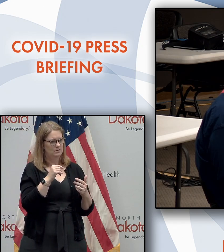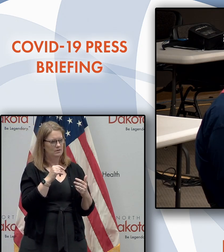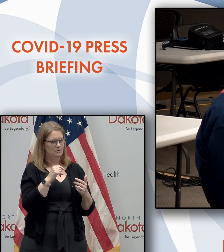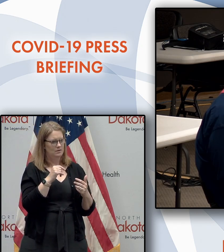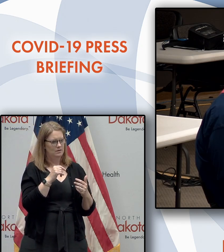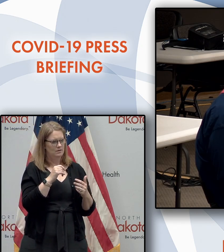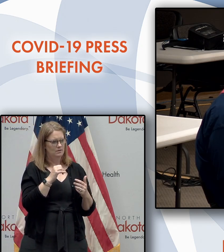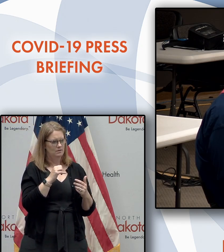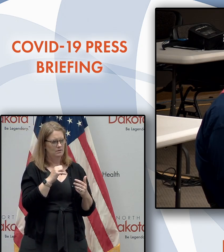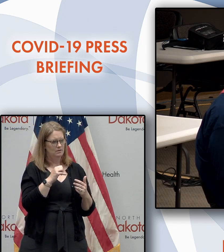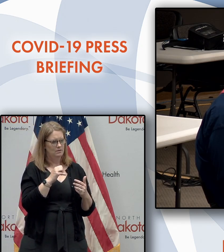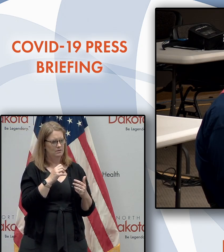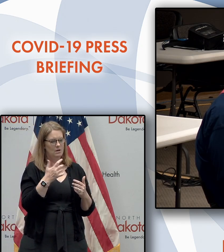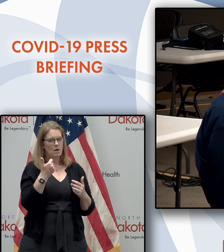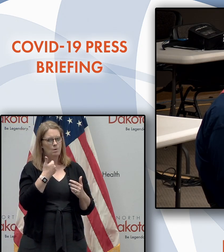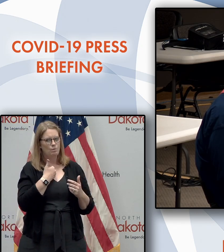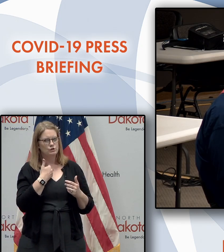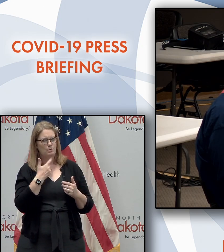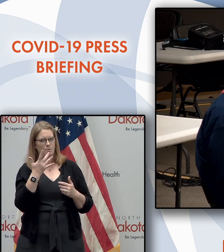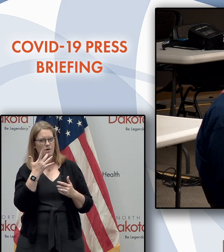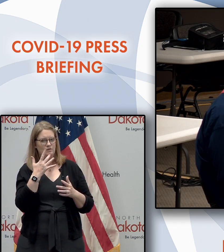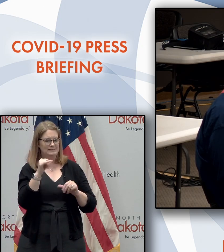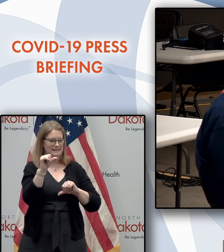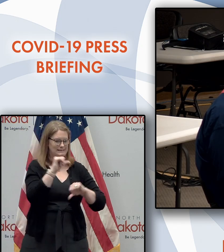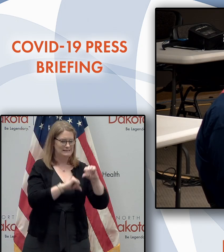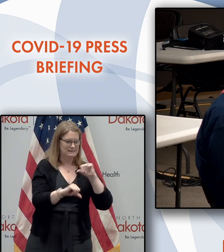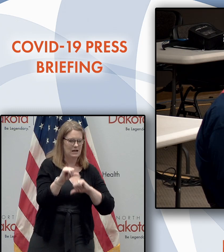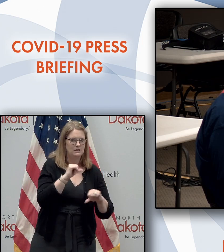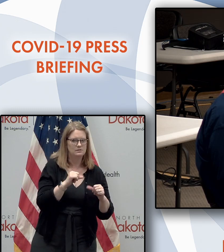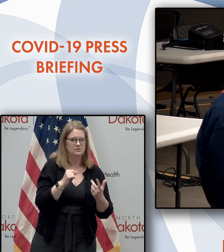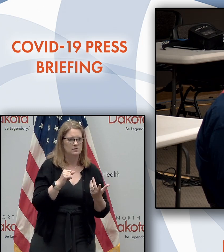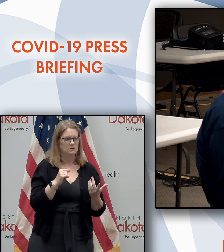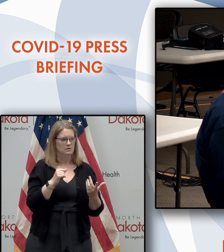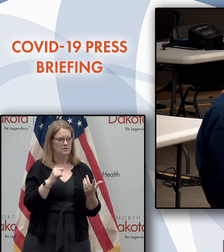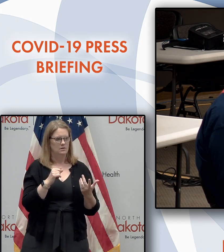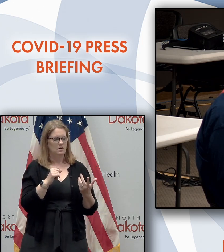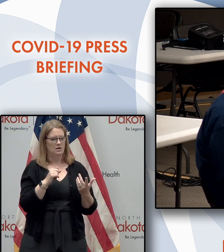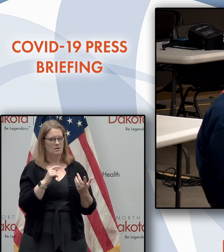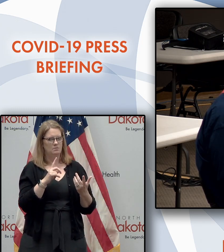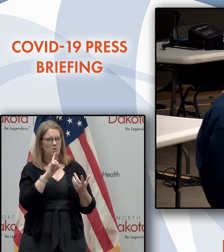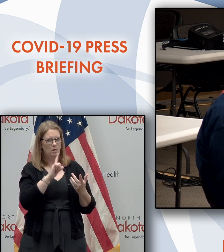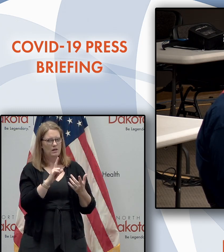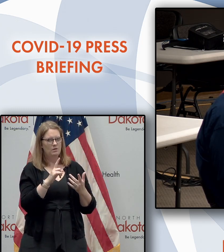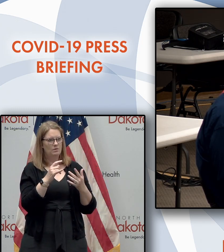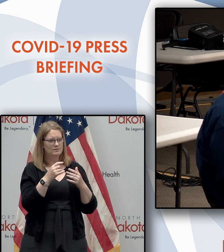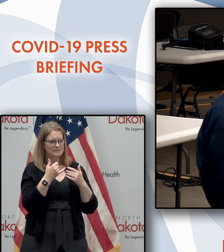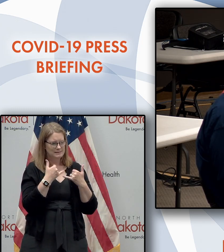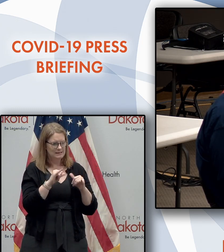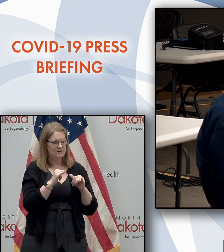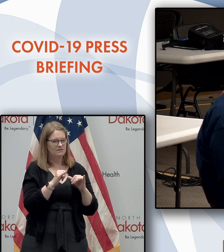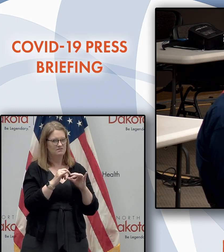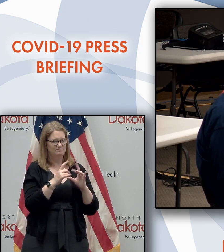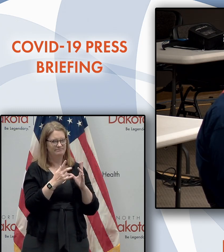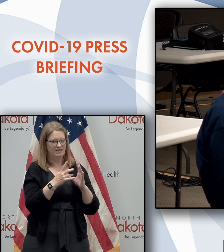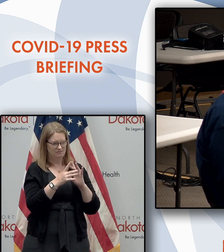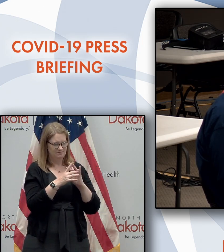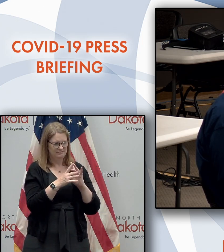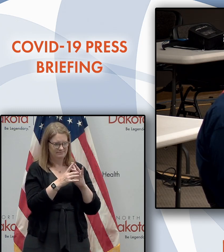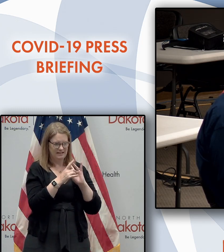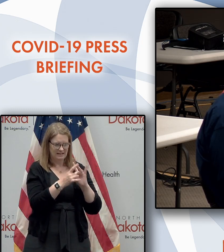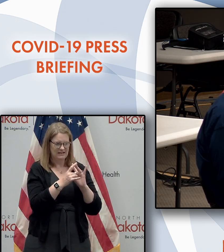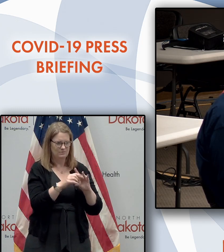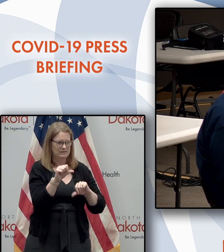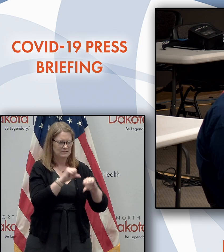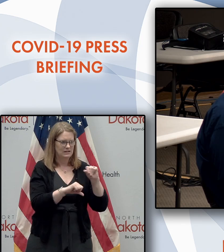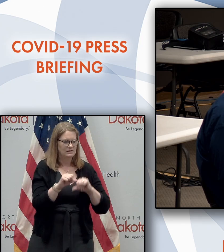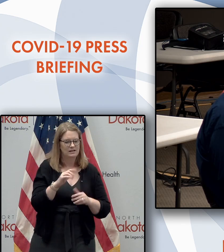science and personal preference in relation to opening up the schools. Now, Dr. Fauci said over the weekend that there